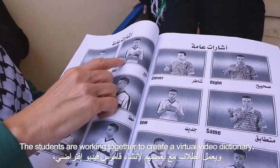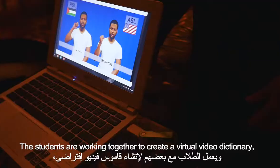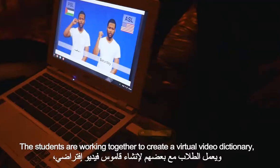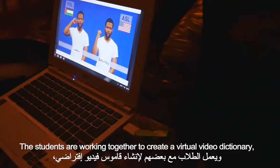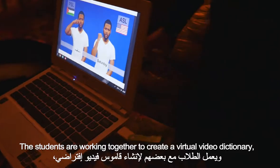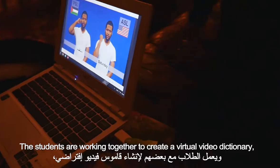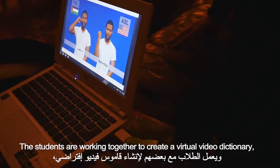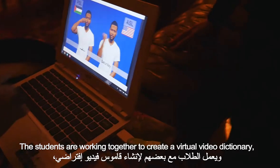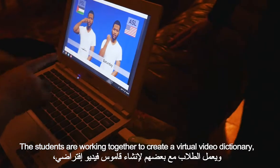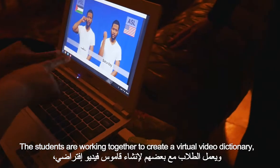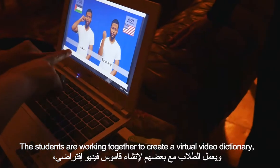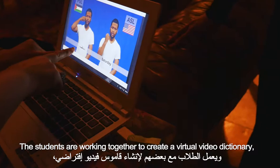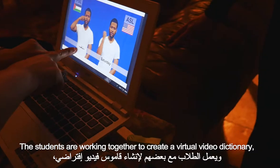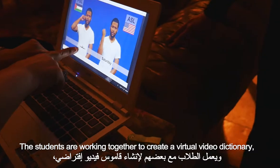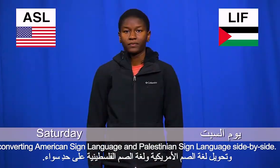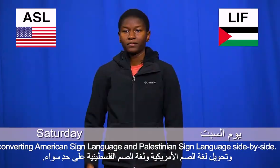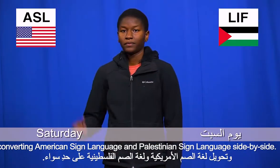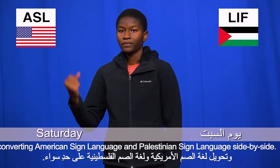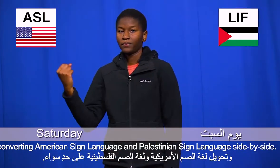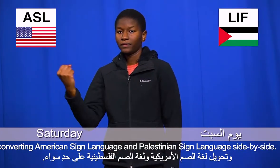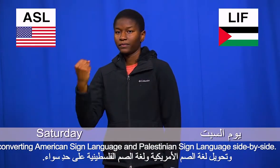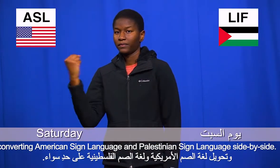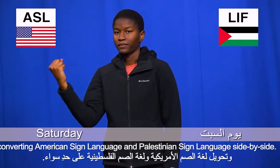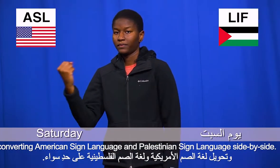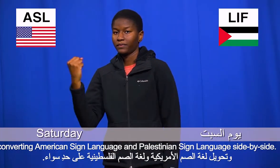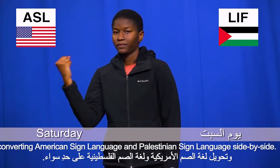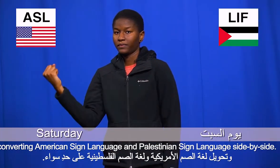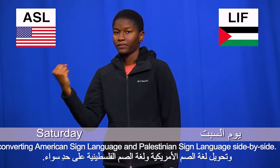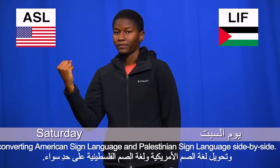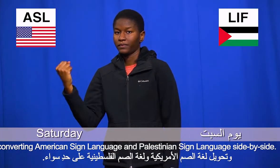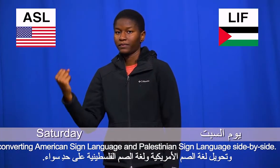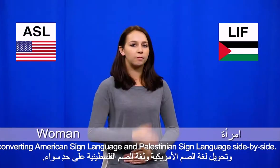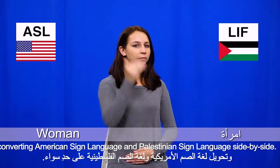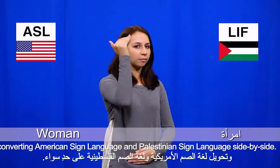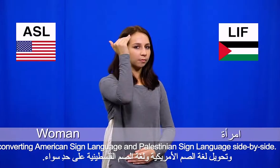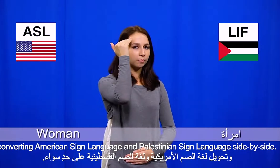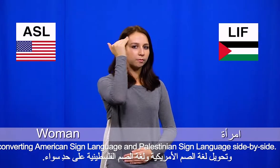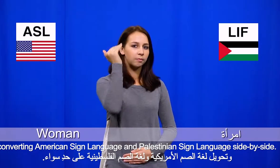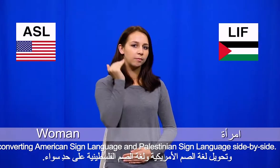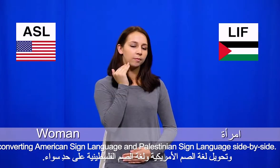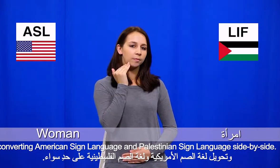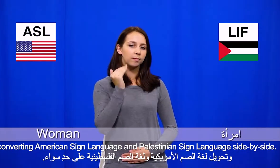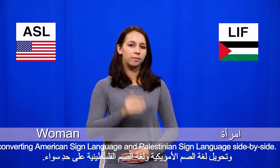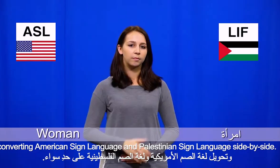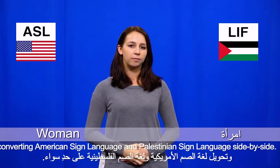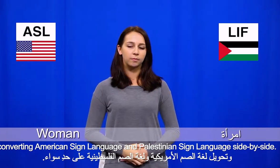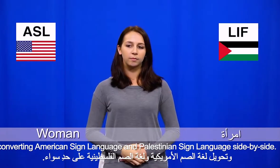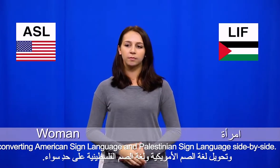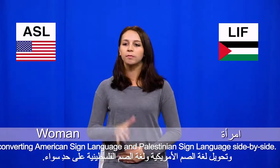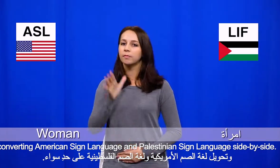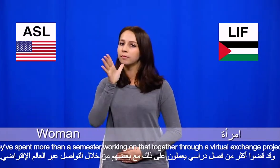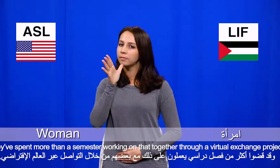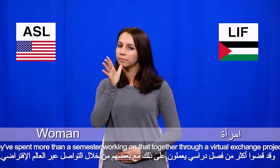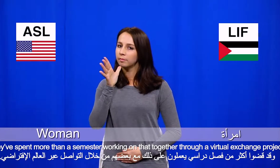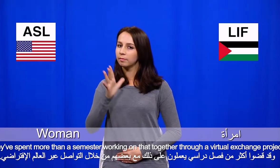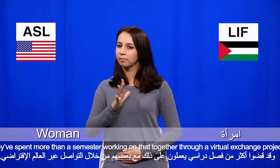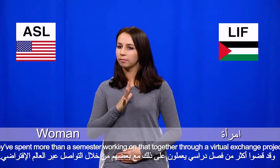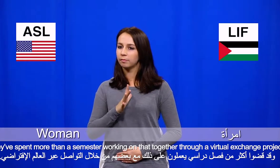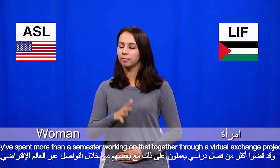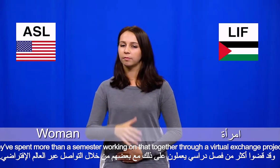video dictionary, converting American Sign Language and Palestinian Sign Language side by side. They've spent more than a